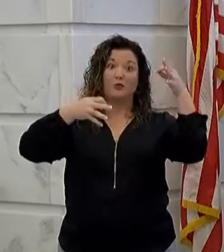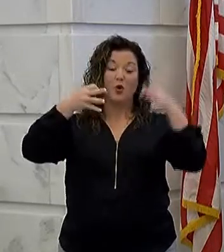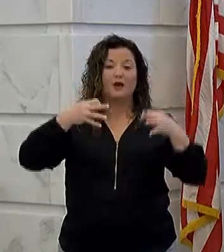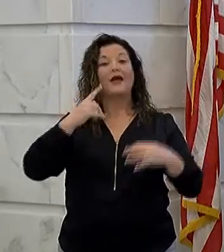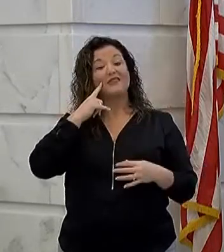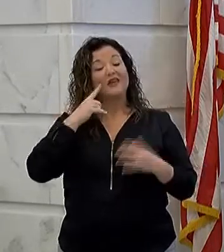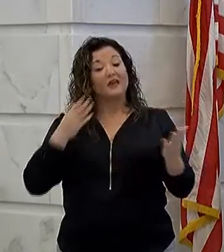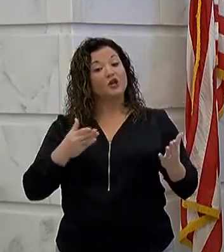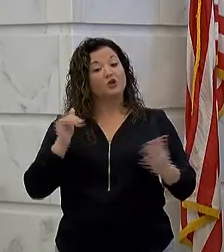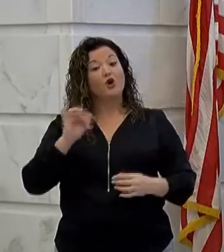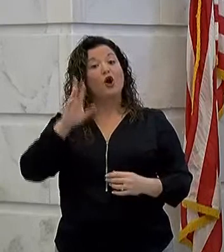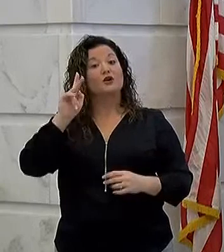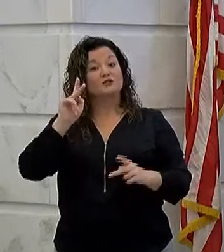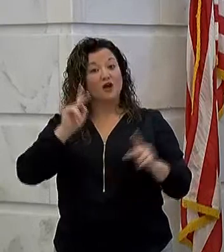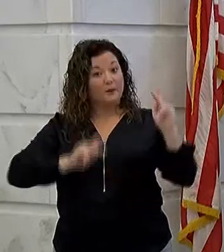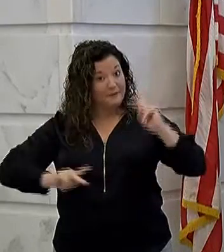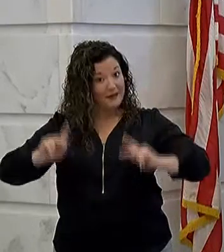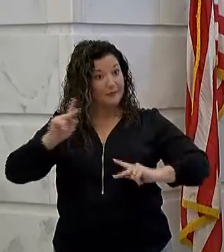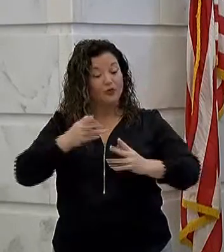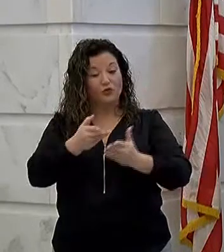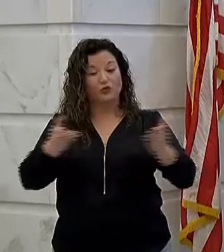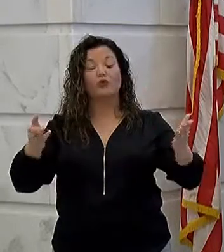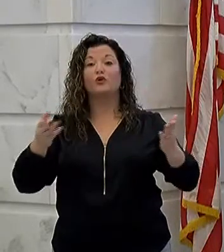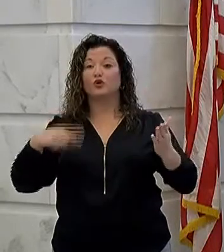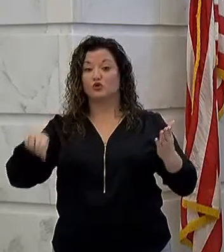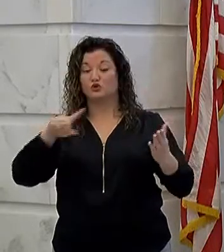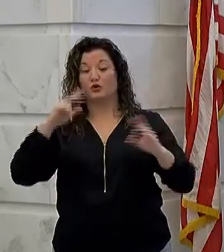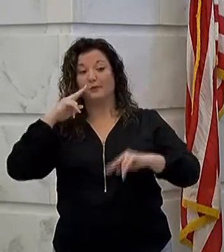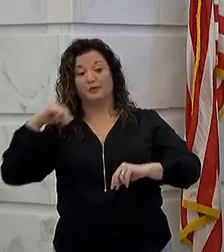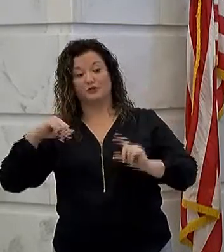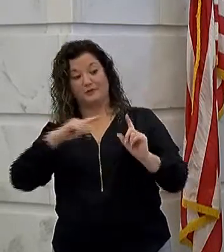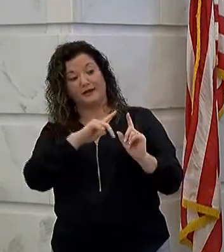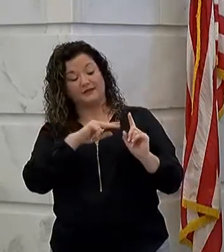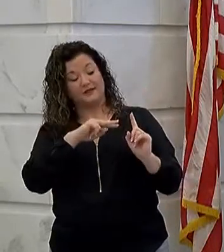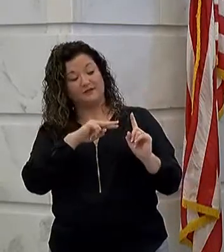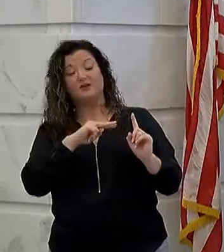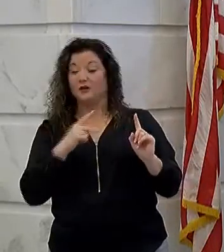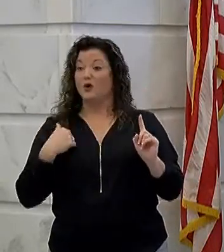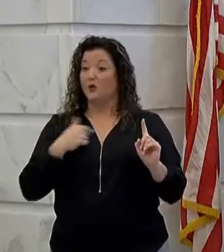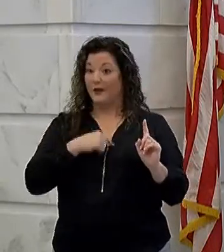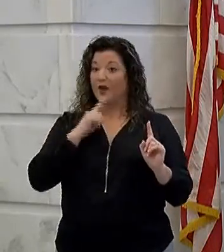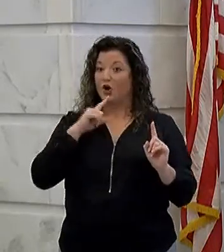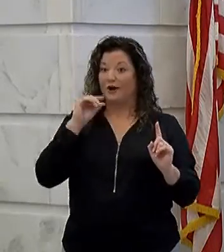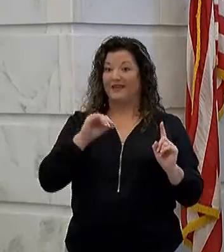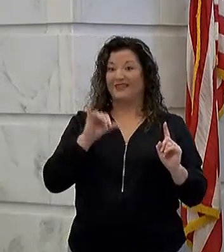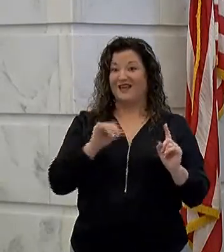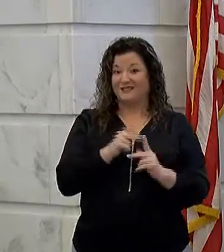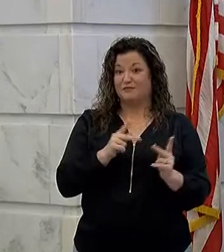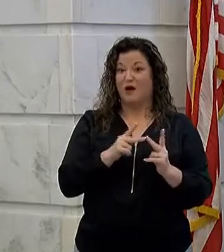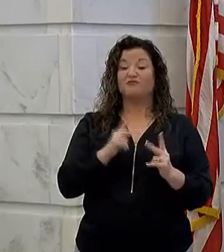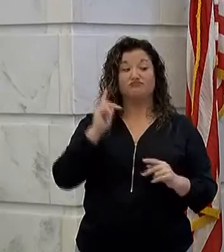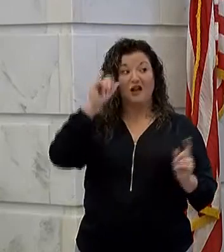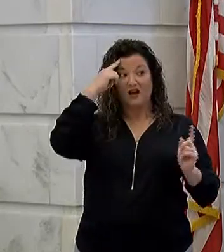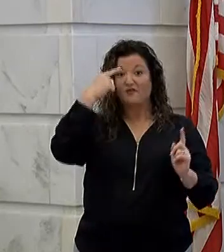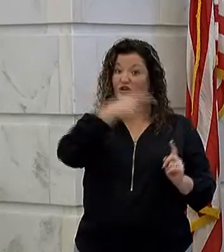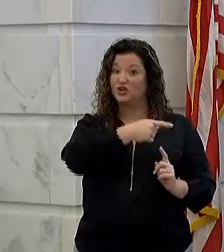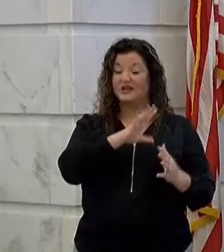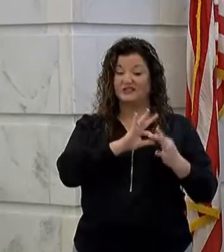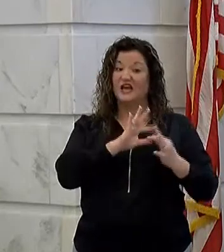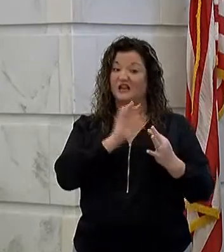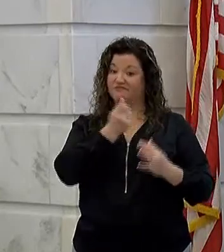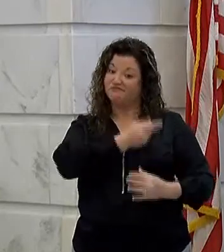constituents of the state of Arkansas, the way that they look at it is we're in that spot, and I know the governor has said this time and time